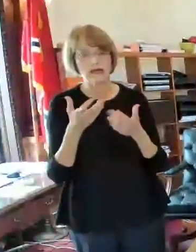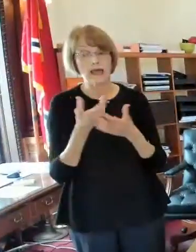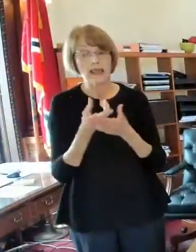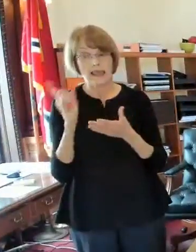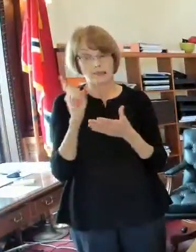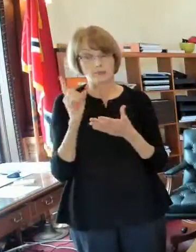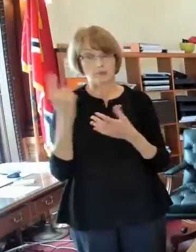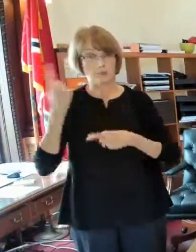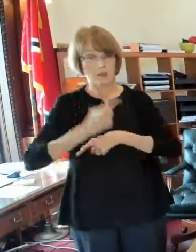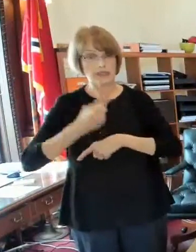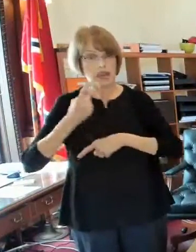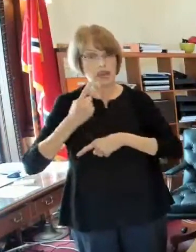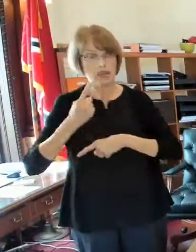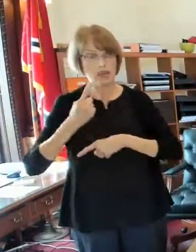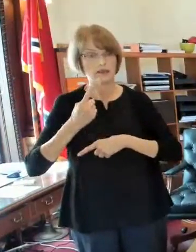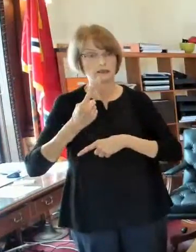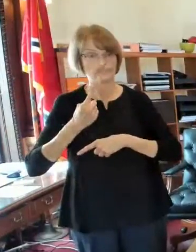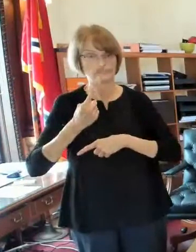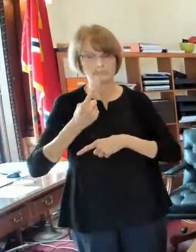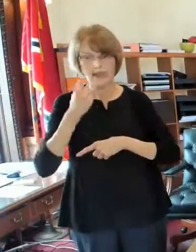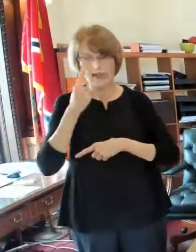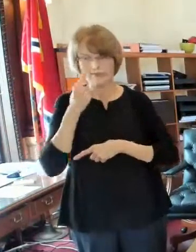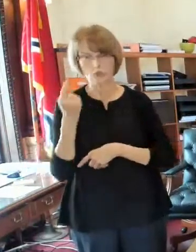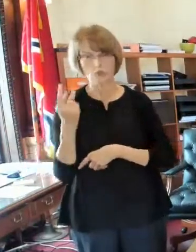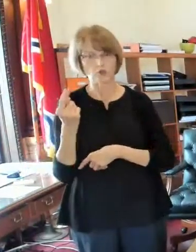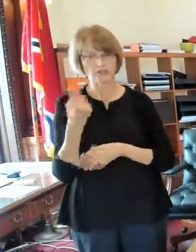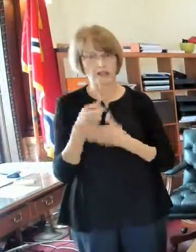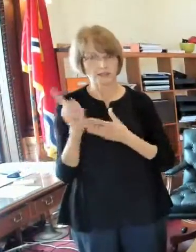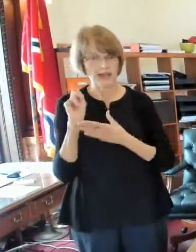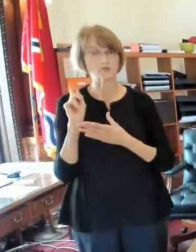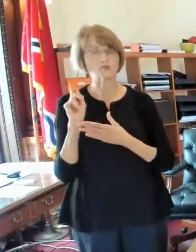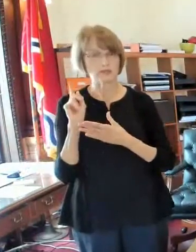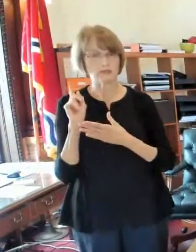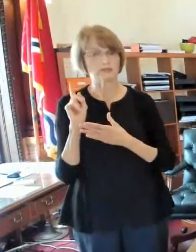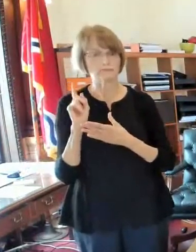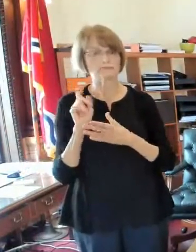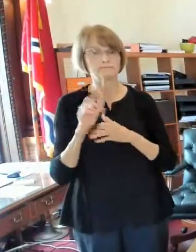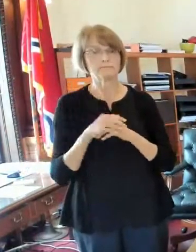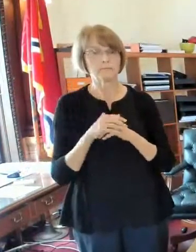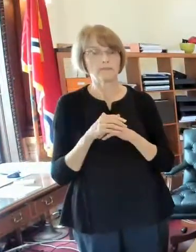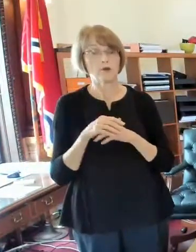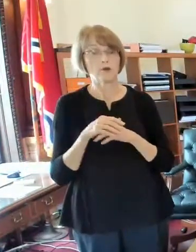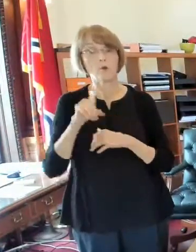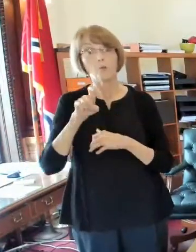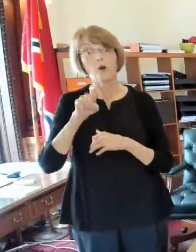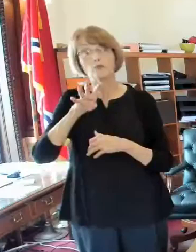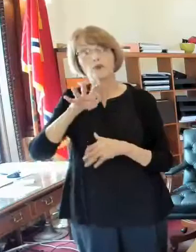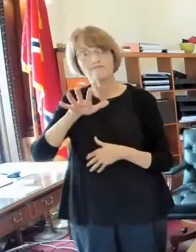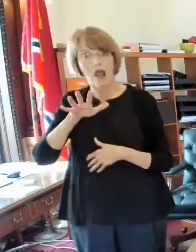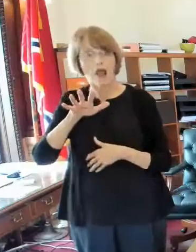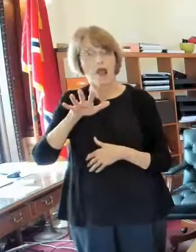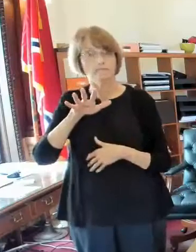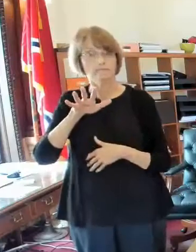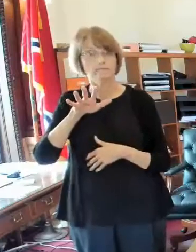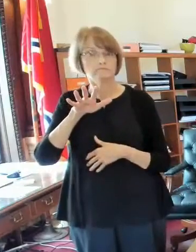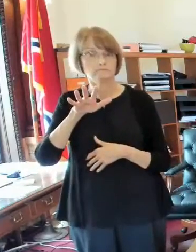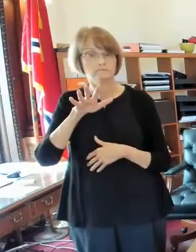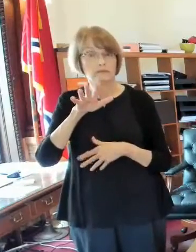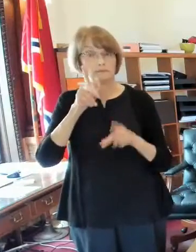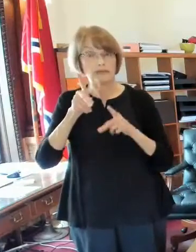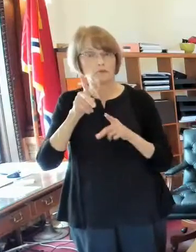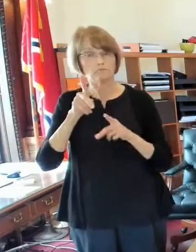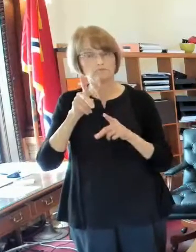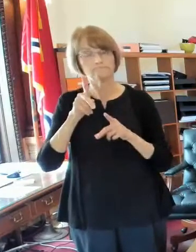week, it was on Thursday, I want to say, so it was about a week ago, we had 145 cases,